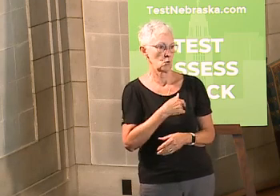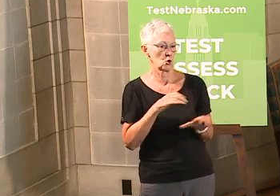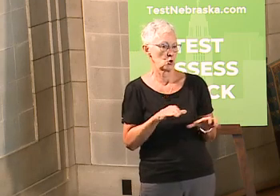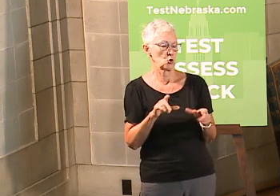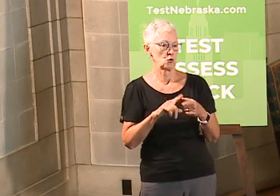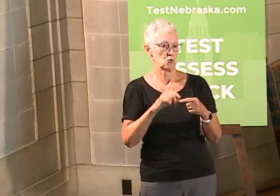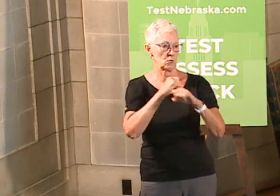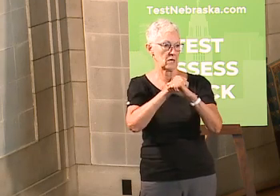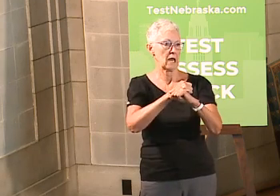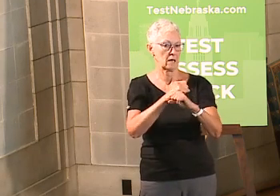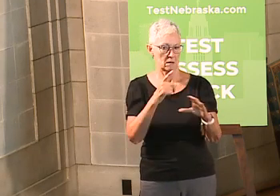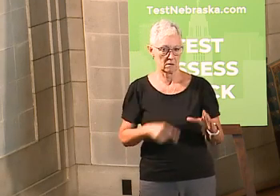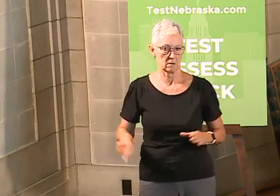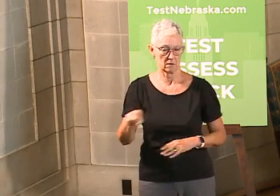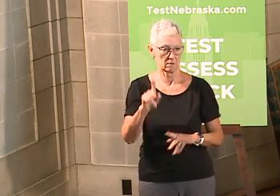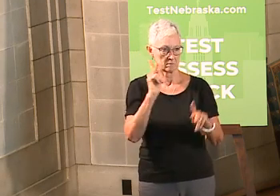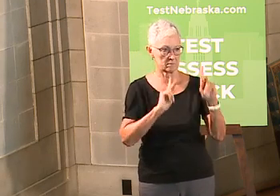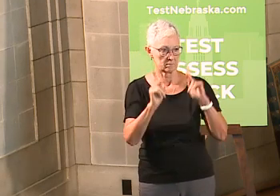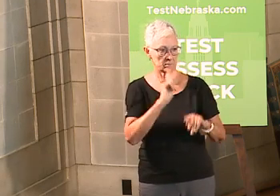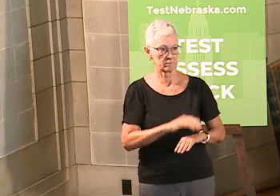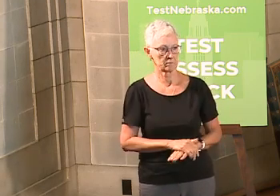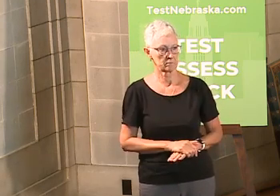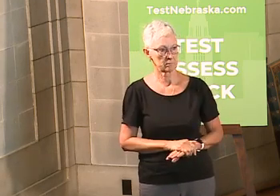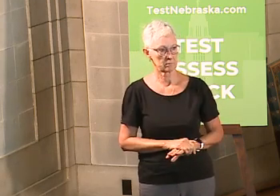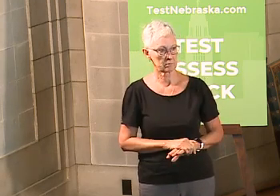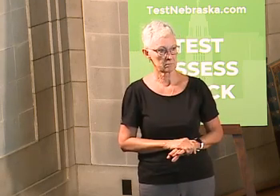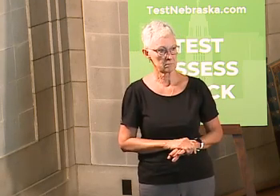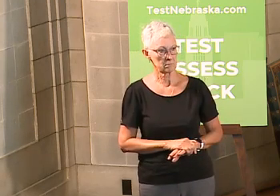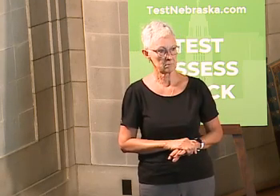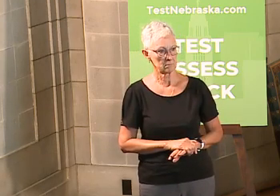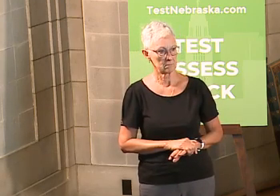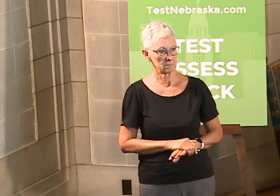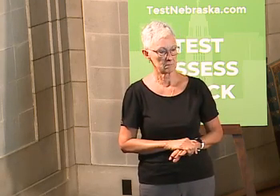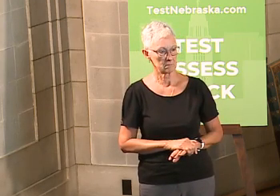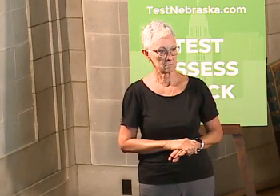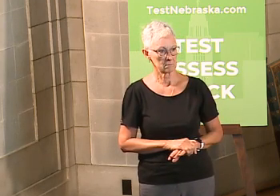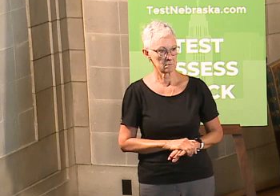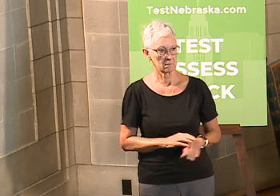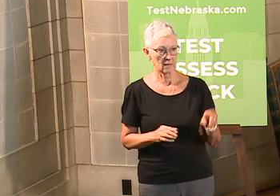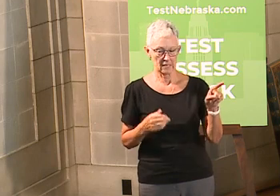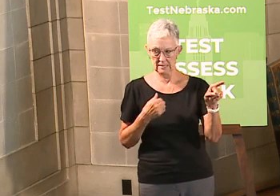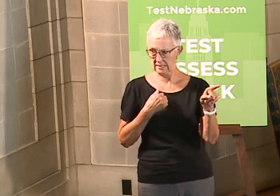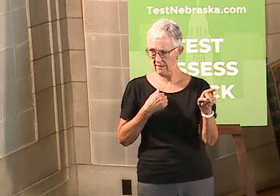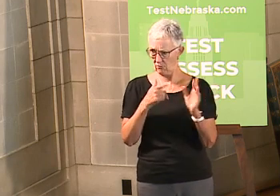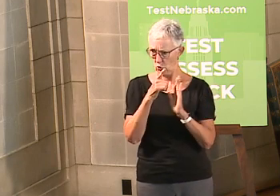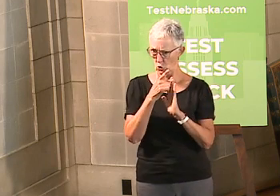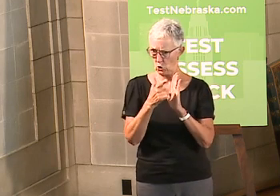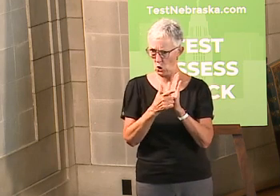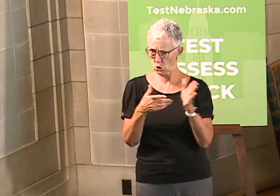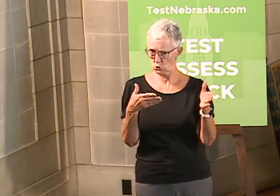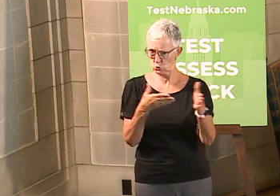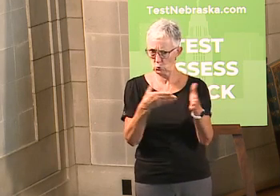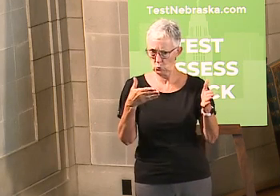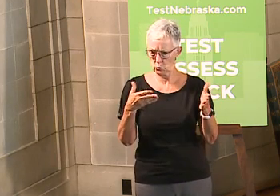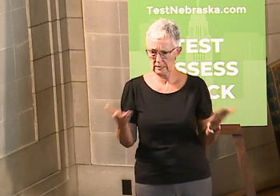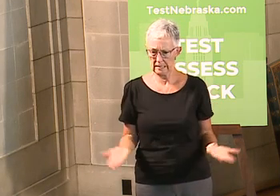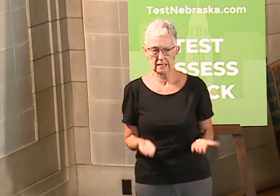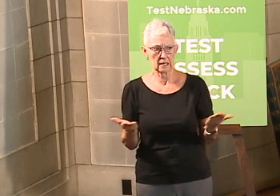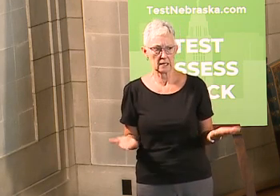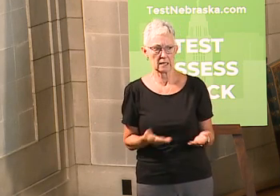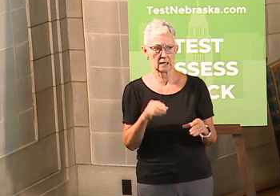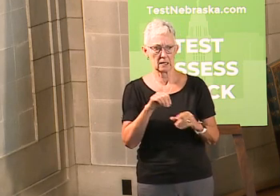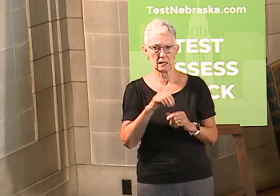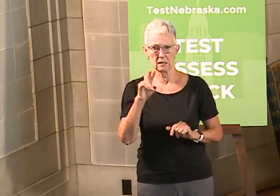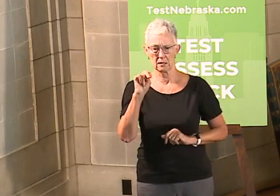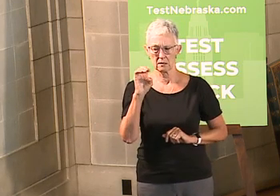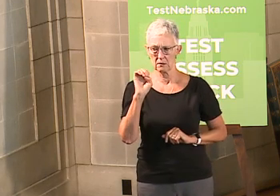Yeah, Andrew. Governor, there was a lawsuit challenging Lincoln's mask mandate, and I guess over the weekend there was a patron